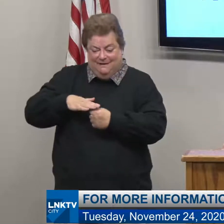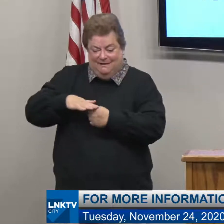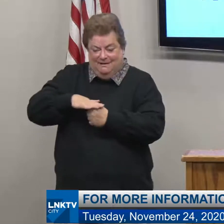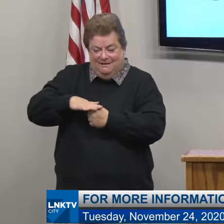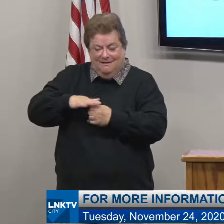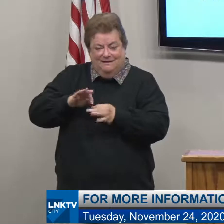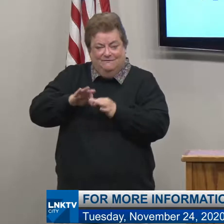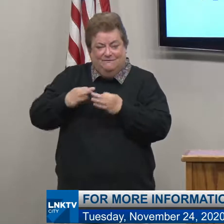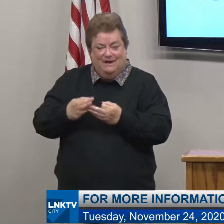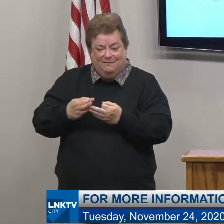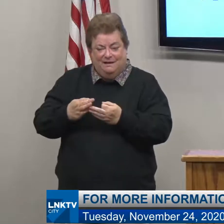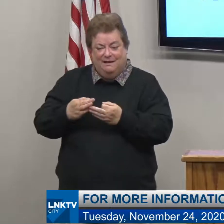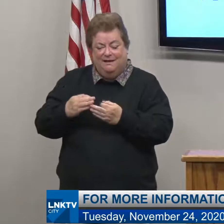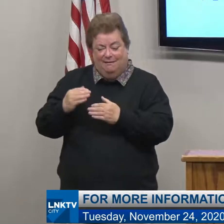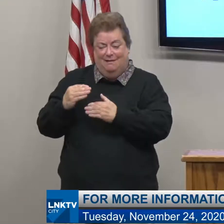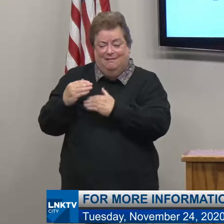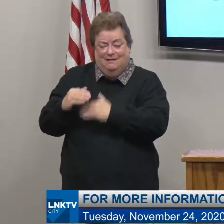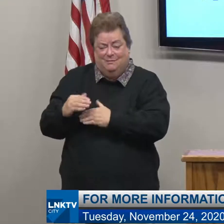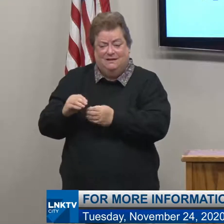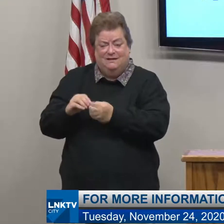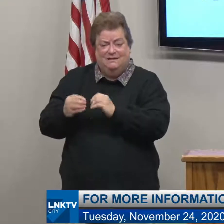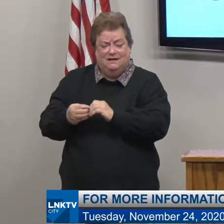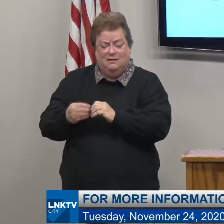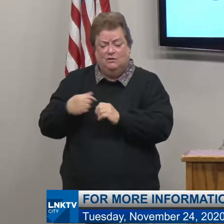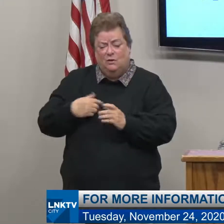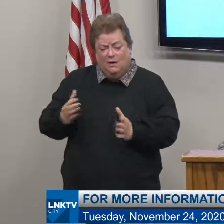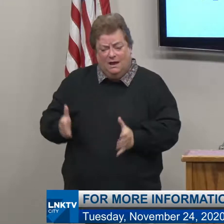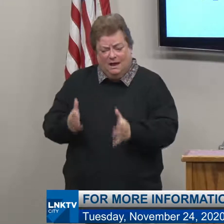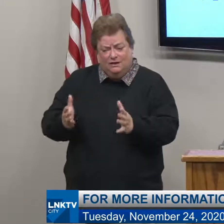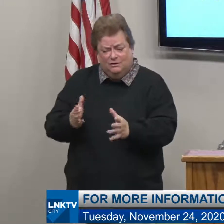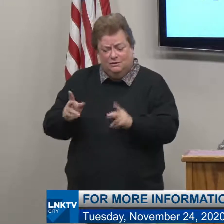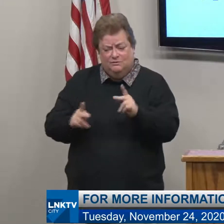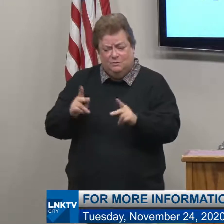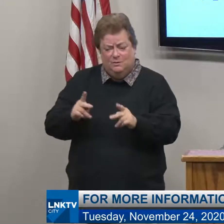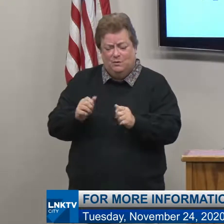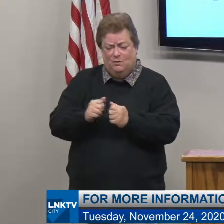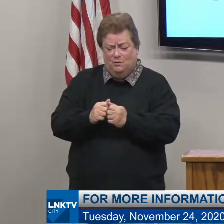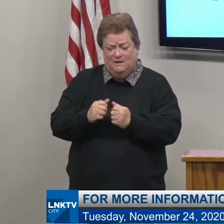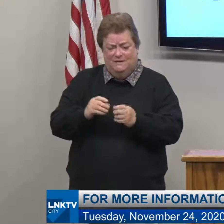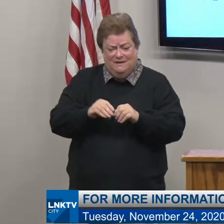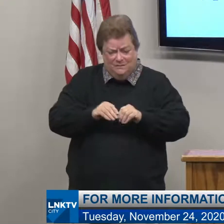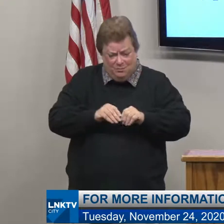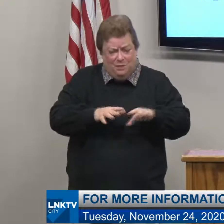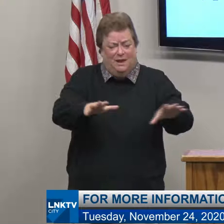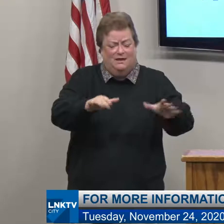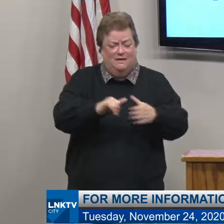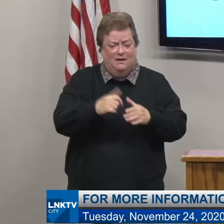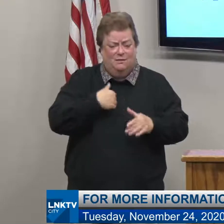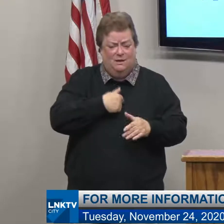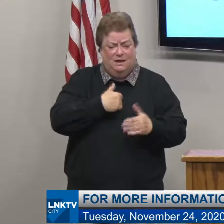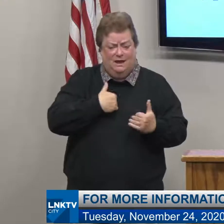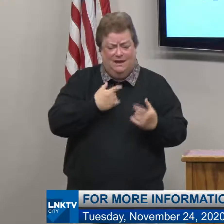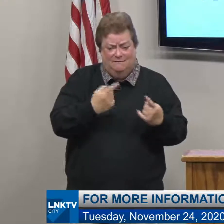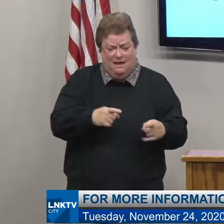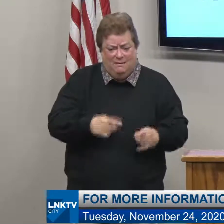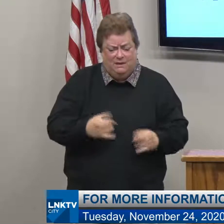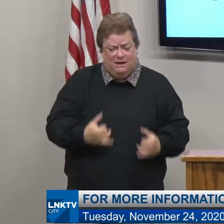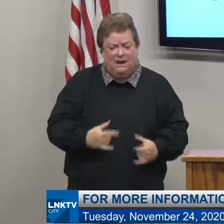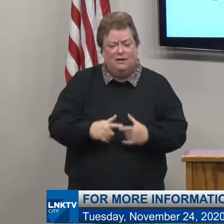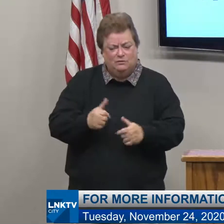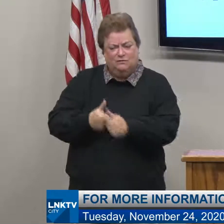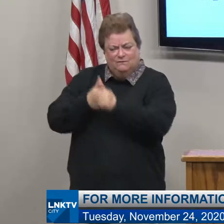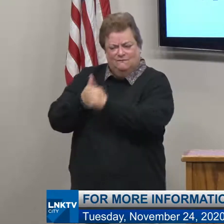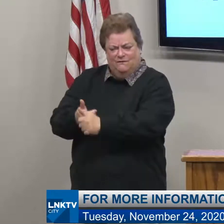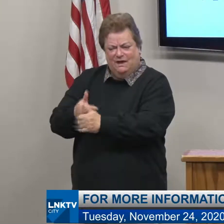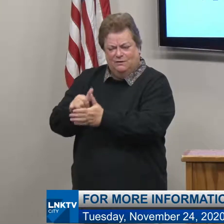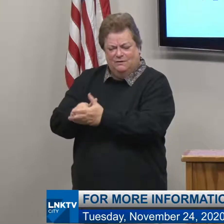doing Zoom things. And I would really encourage people with the widespread outbreak that we have in the community to follow that.